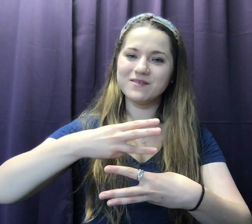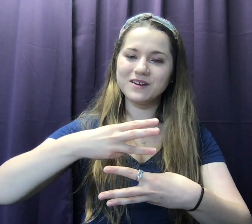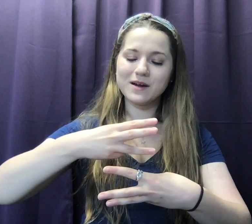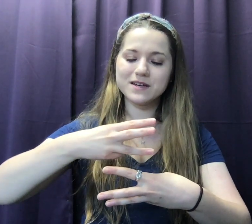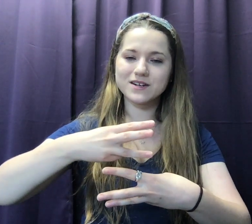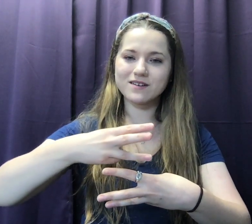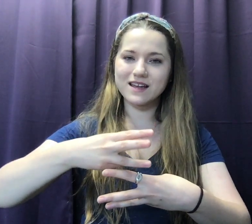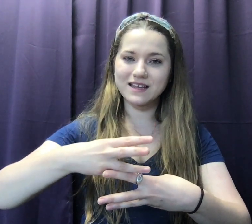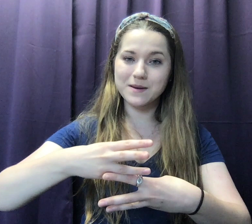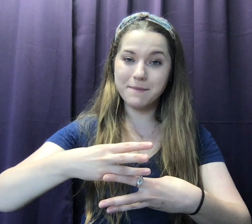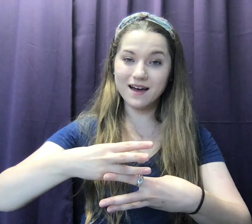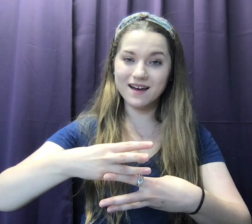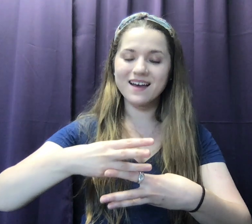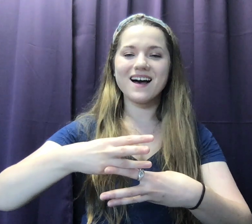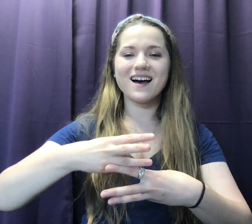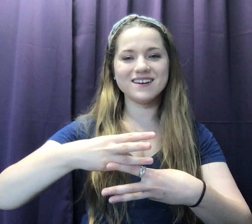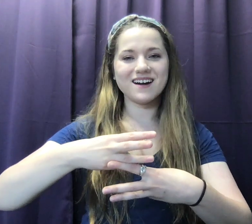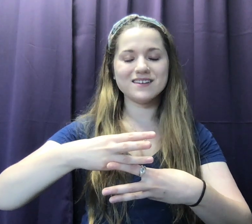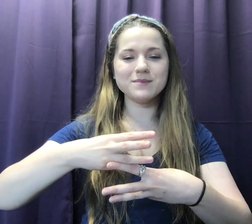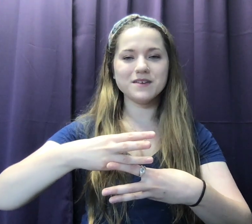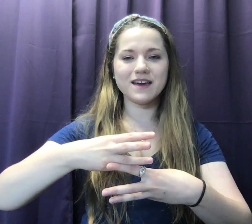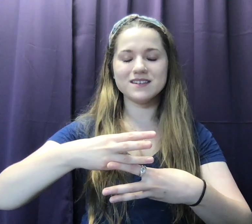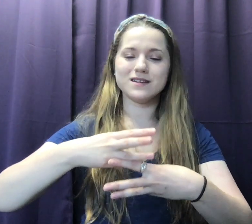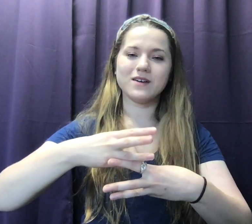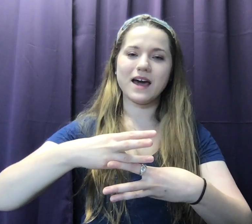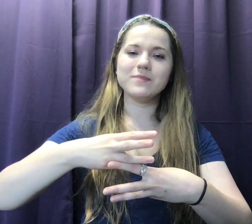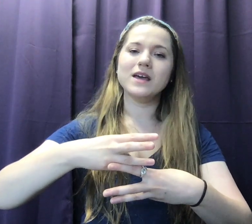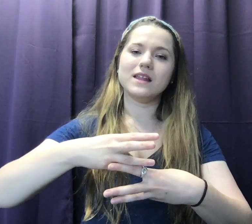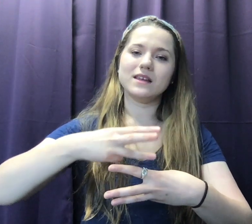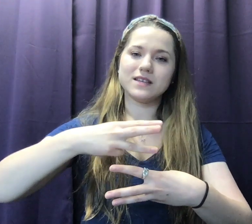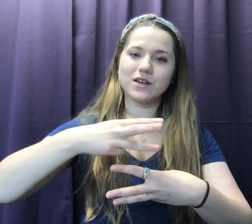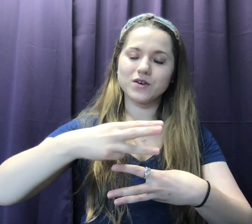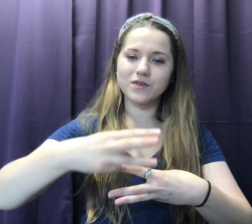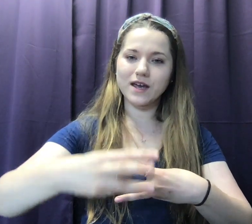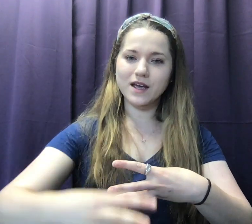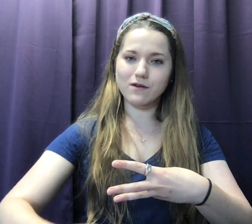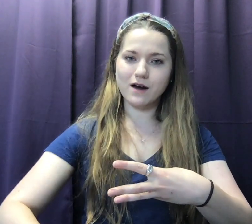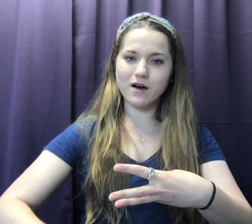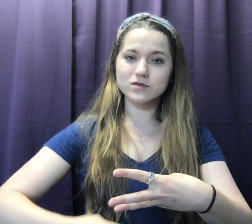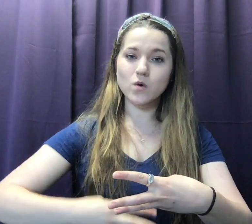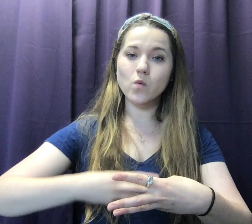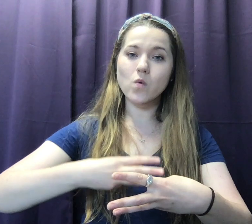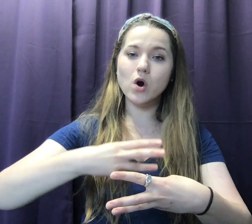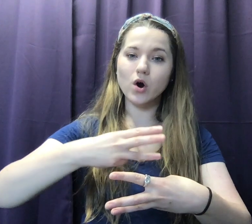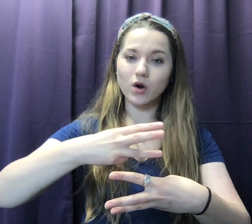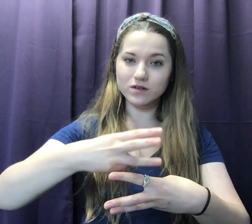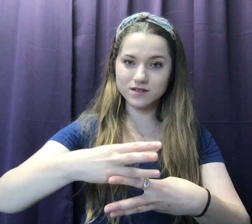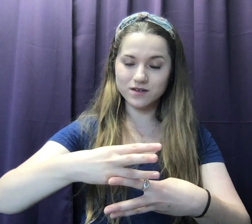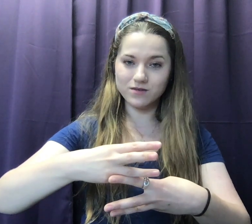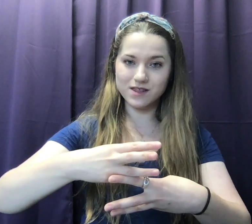great big circle, and lean back on your other W hand, okay? It's like you're creating a round world with